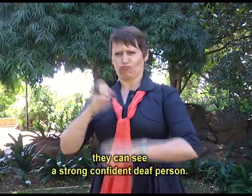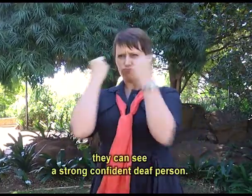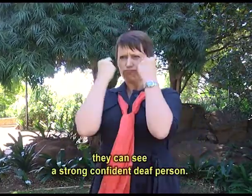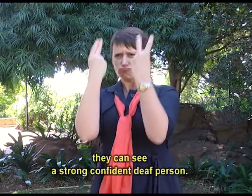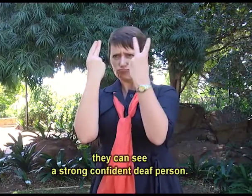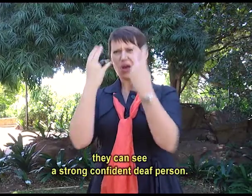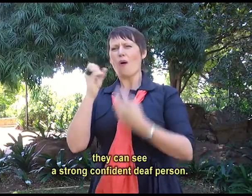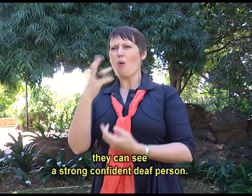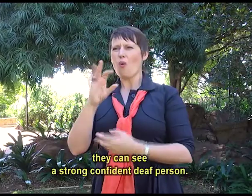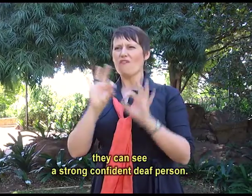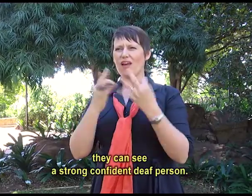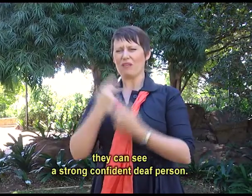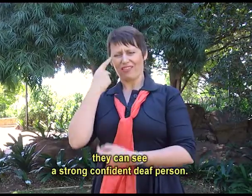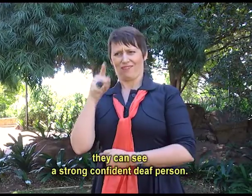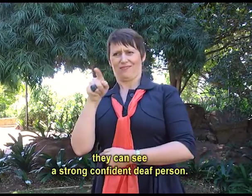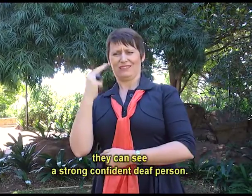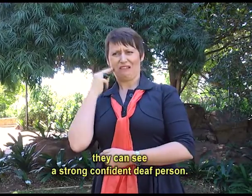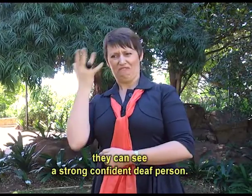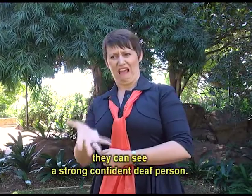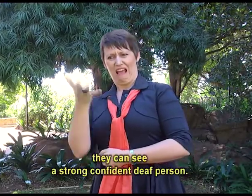deaf person.